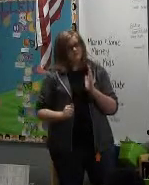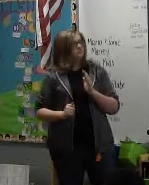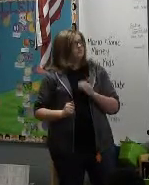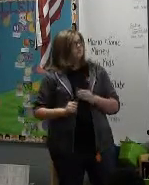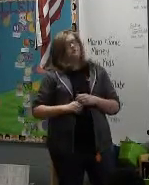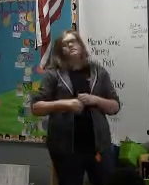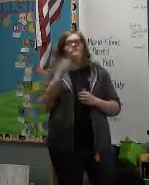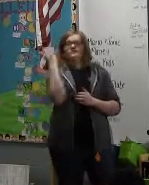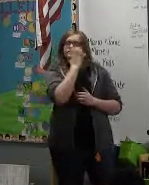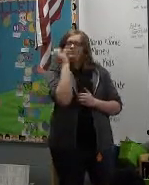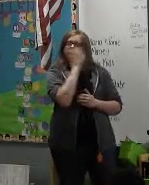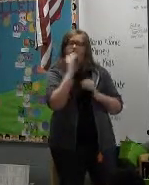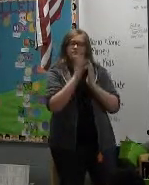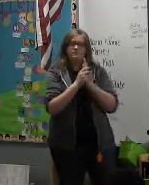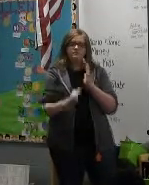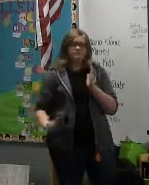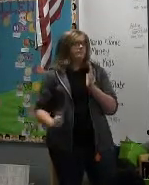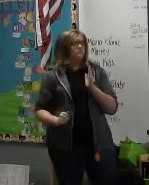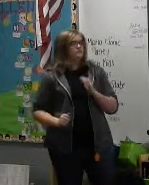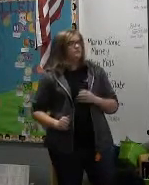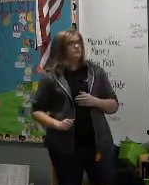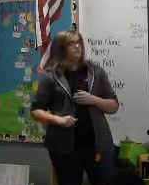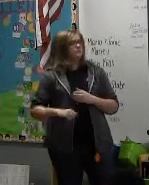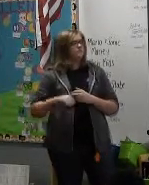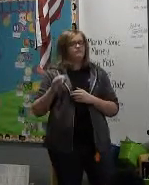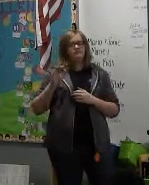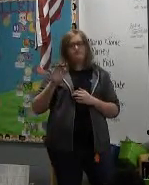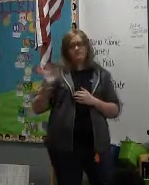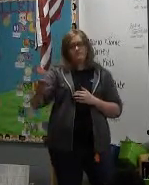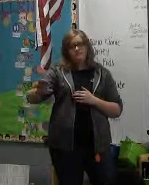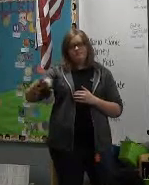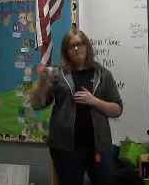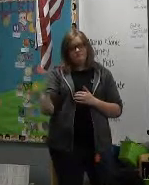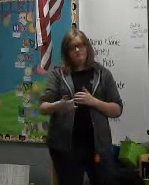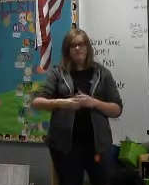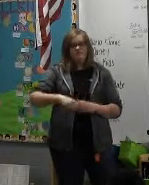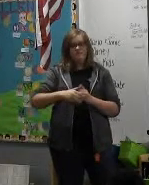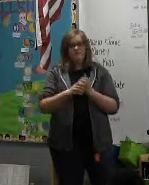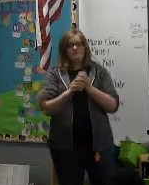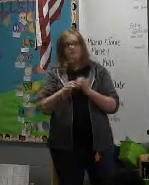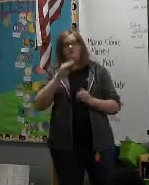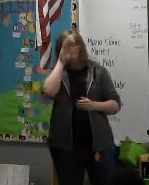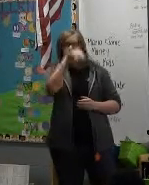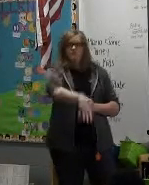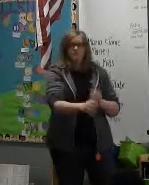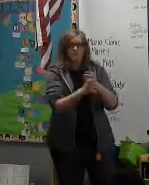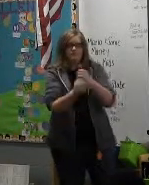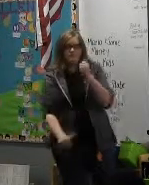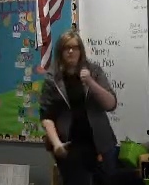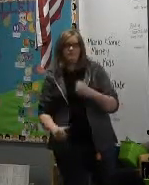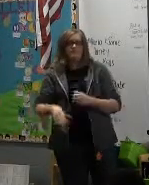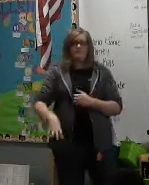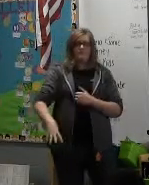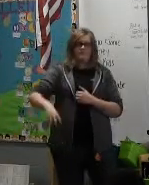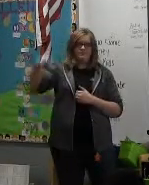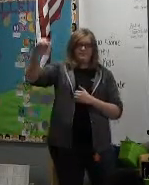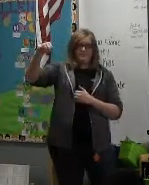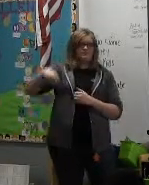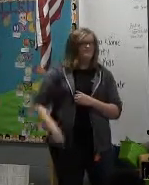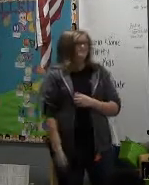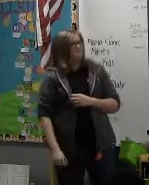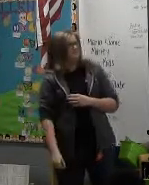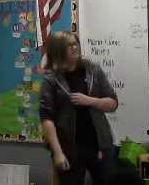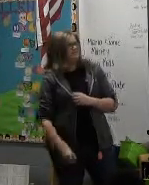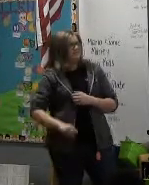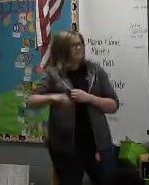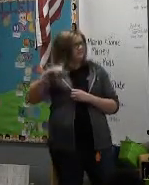tricks or amazing stunts. He was just the elephant poop picker upper.